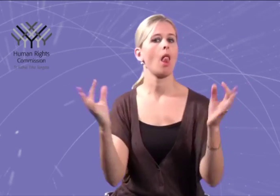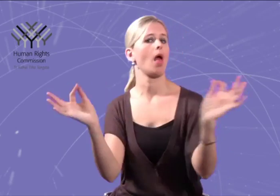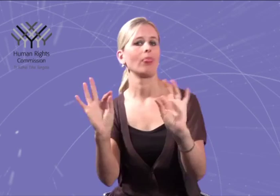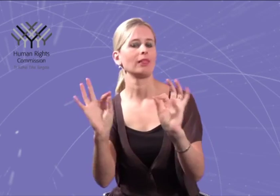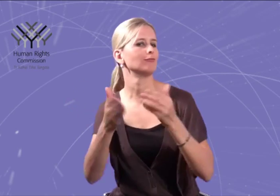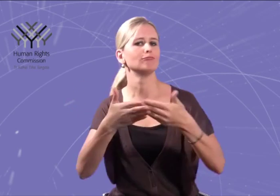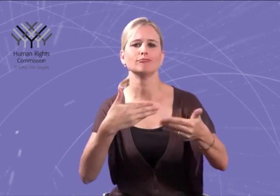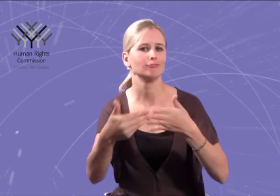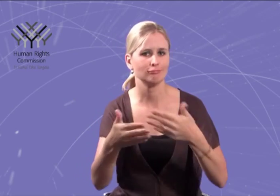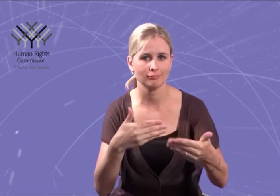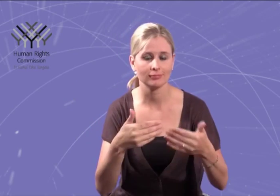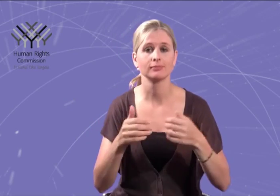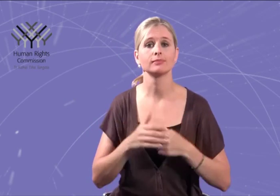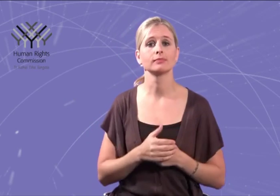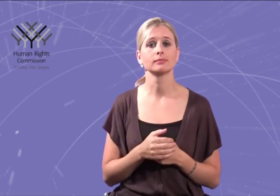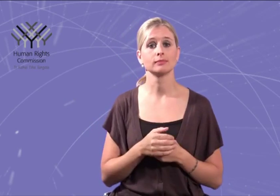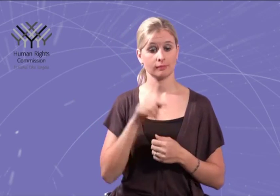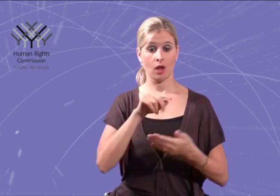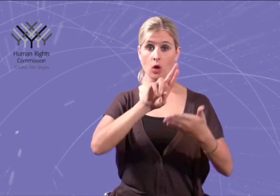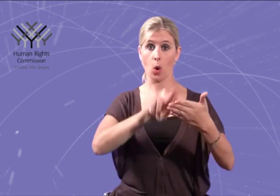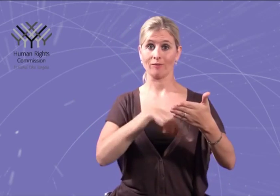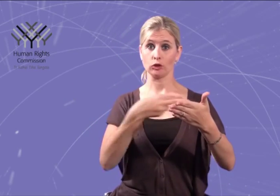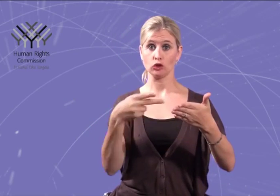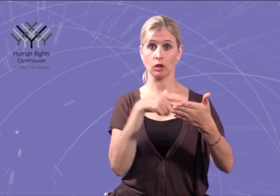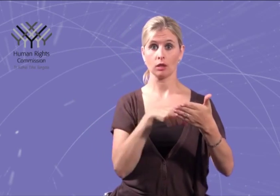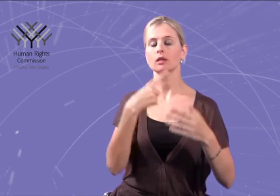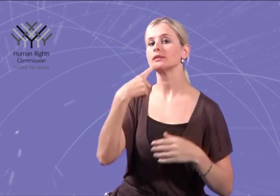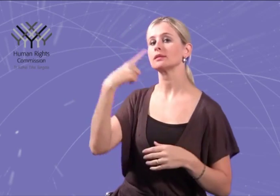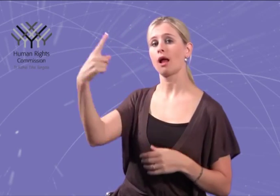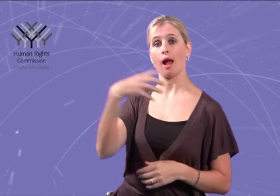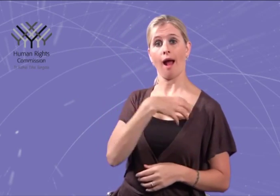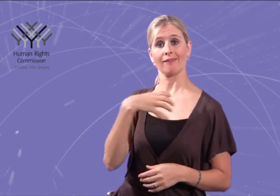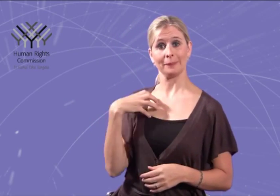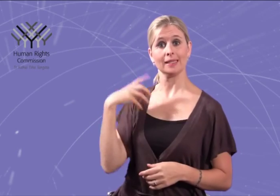regardless of if they have a disability or not.